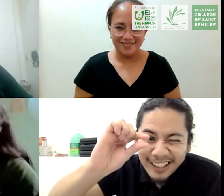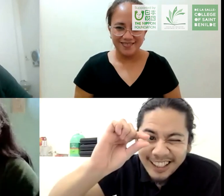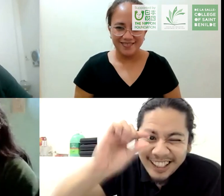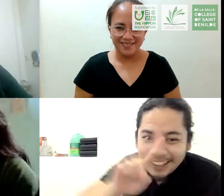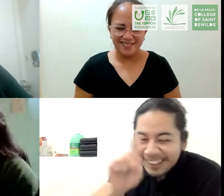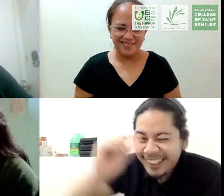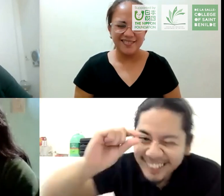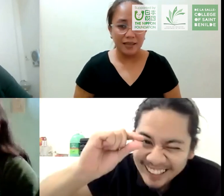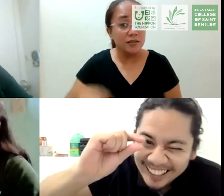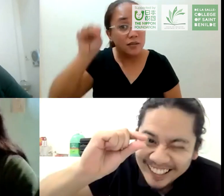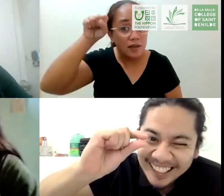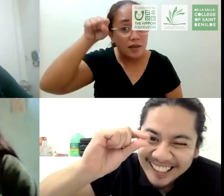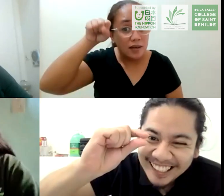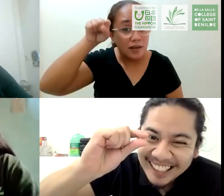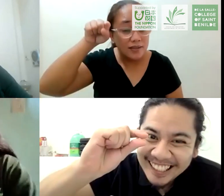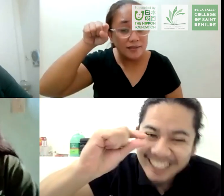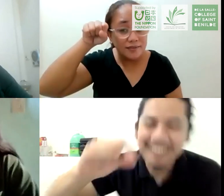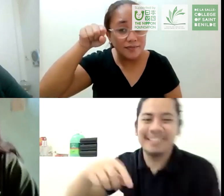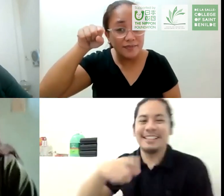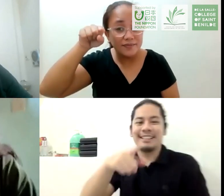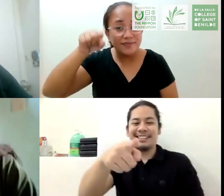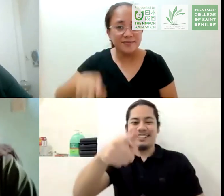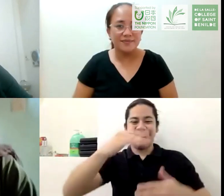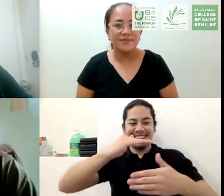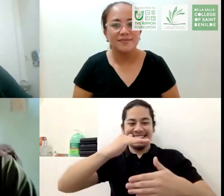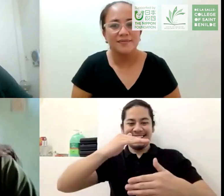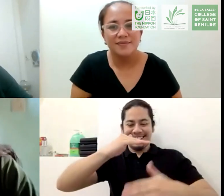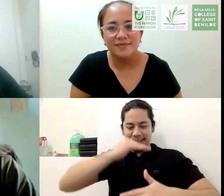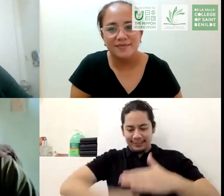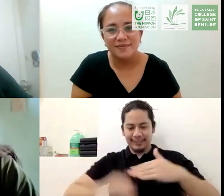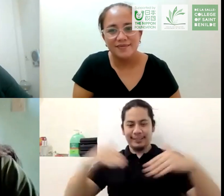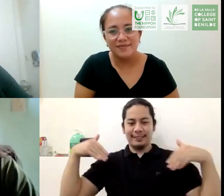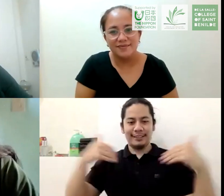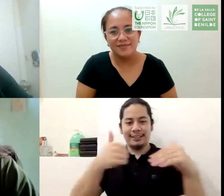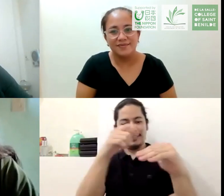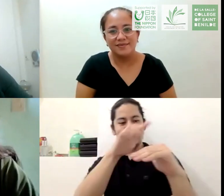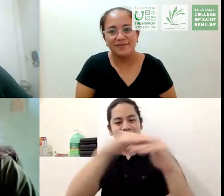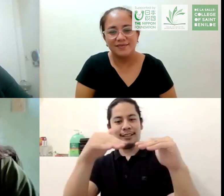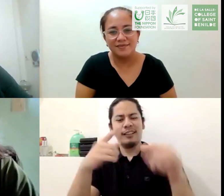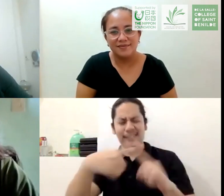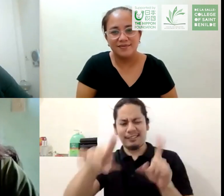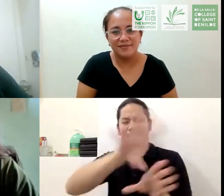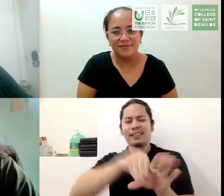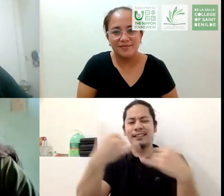Yes, Shaq Chuck? has her hand. Shaq. Just a little comment.